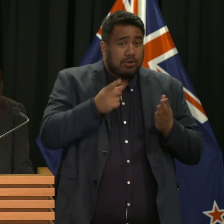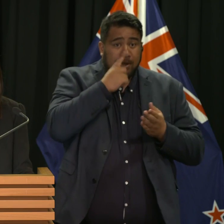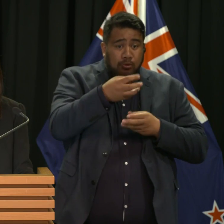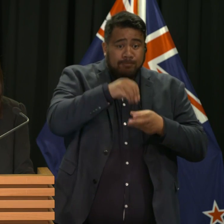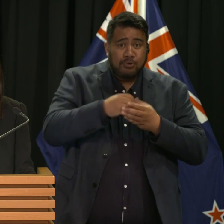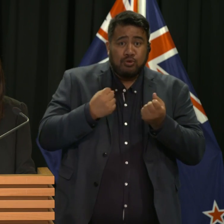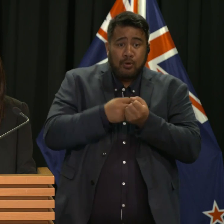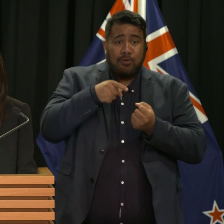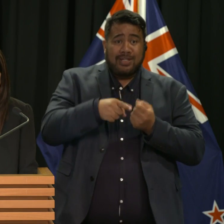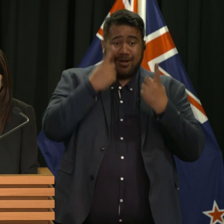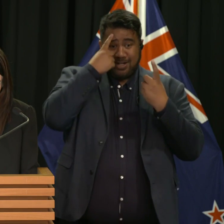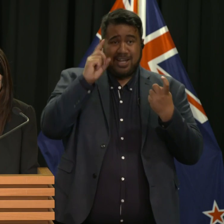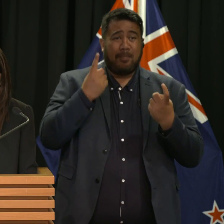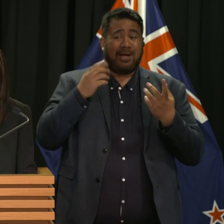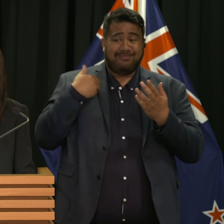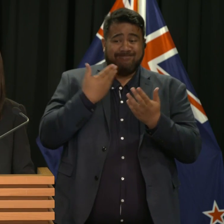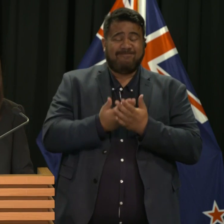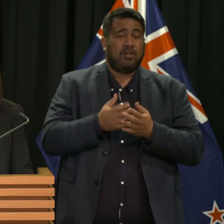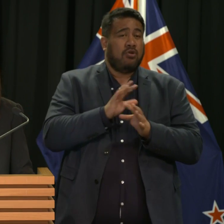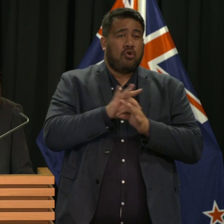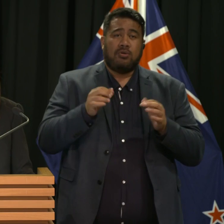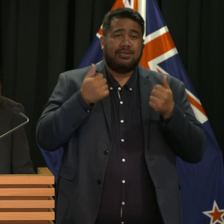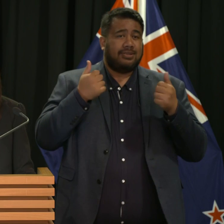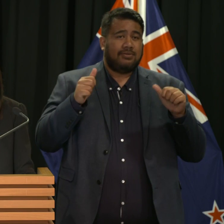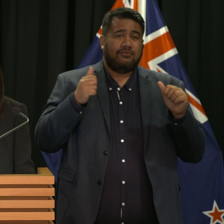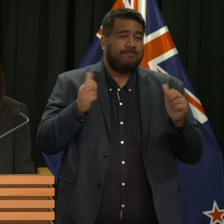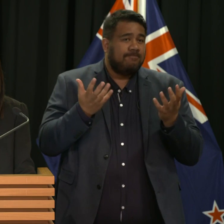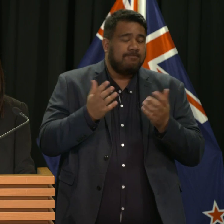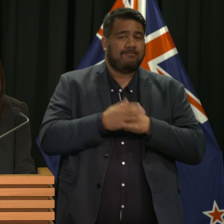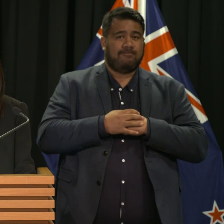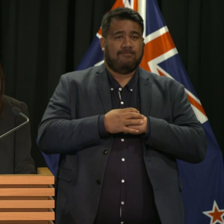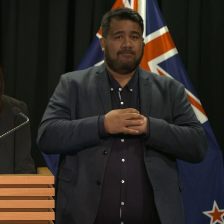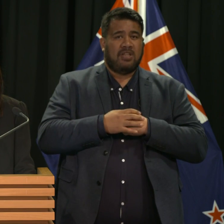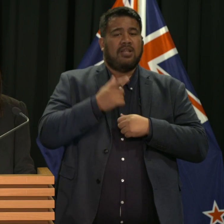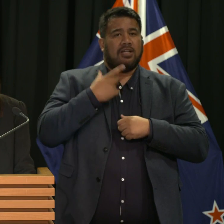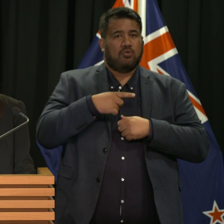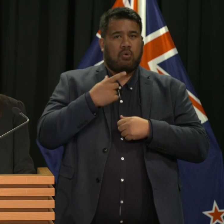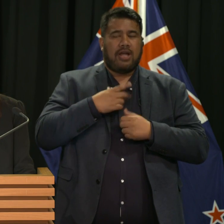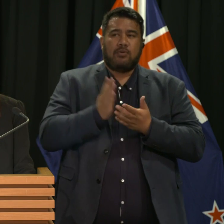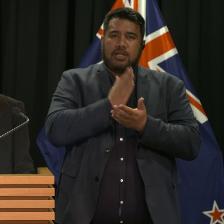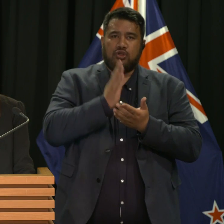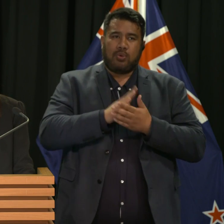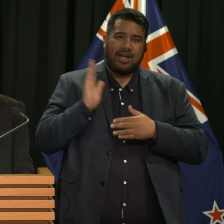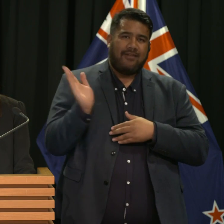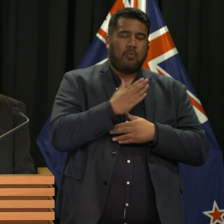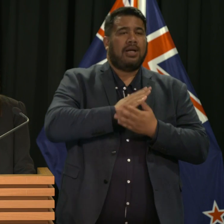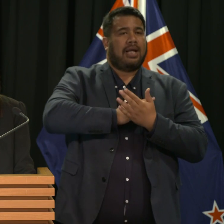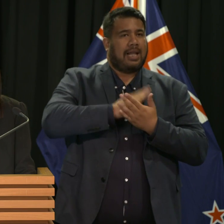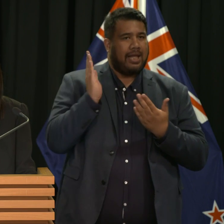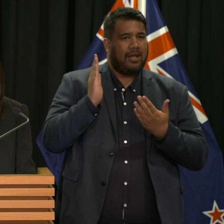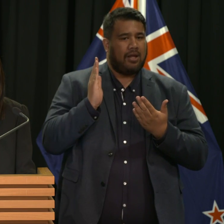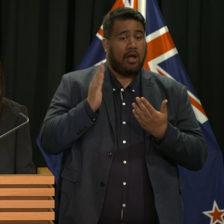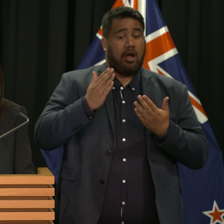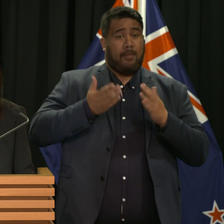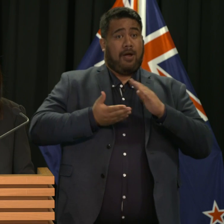unsuccessful. For that reason, I am today setting out that for certainty's sake, that under my leadership, we will